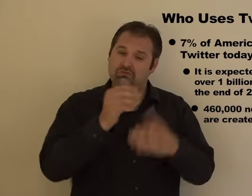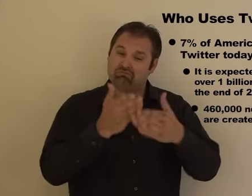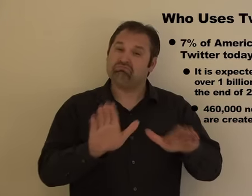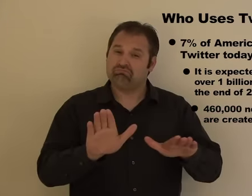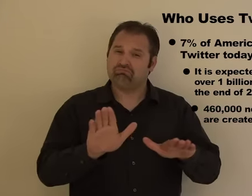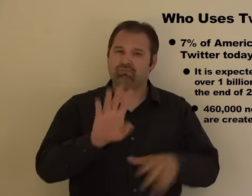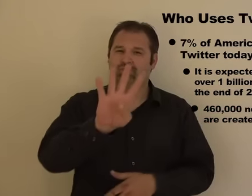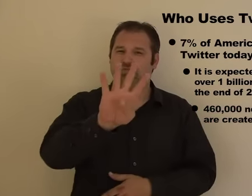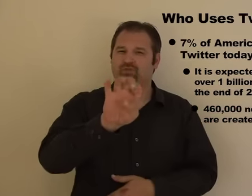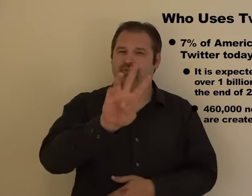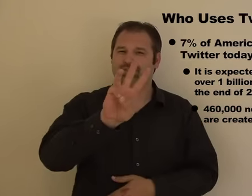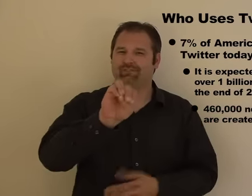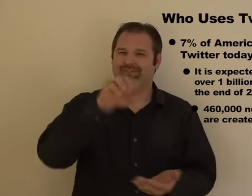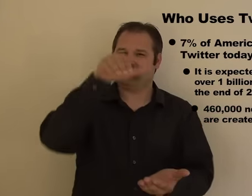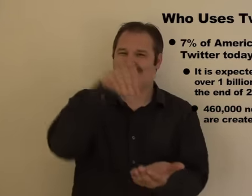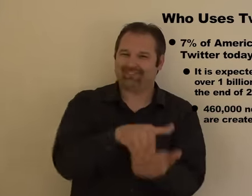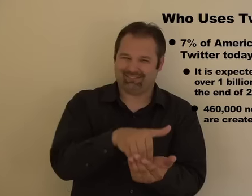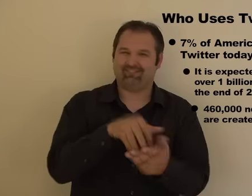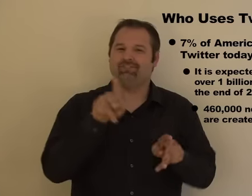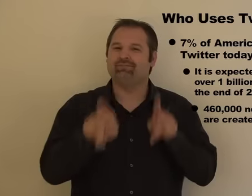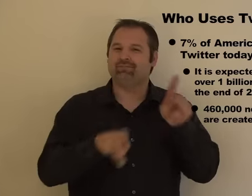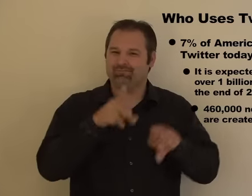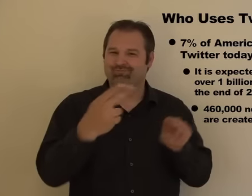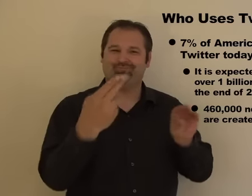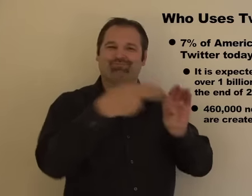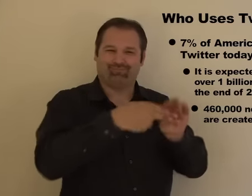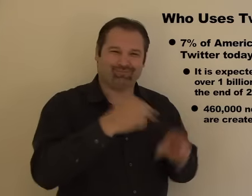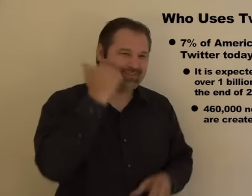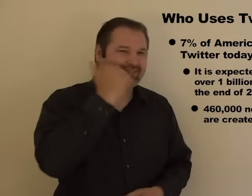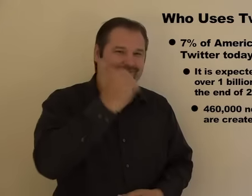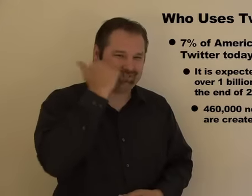%40 of all tweets are made from mobile devices.